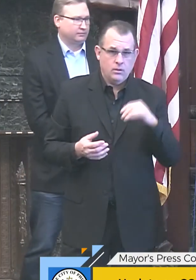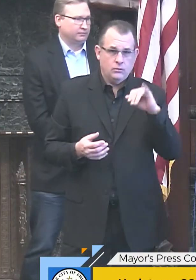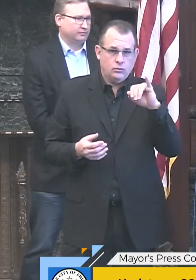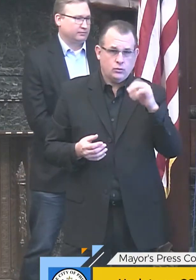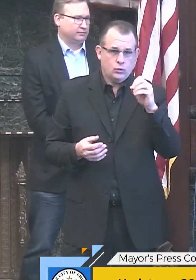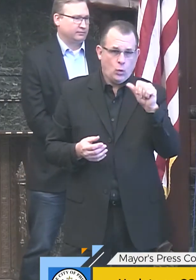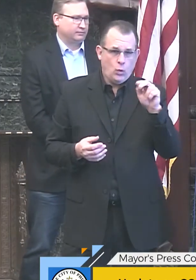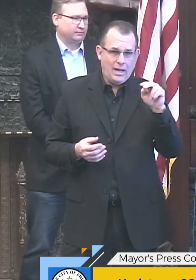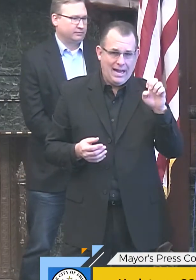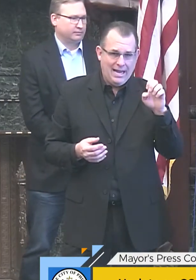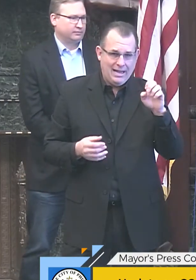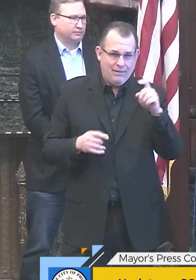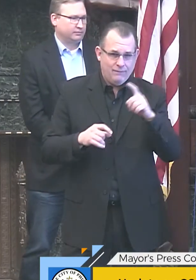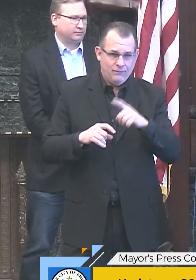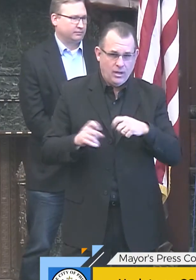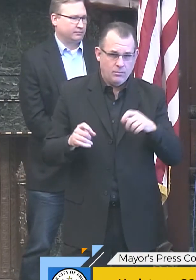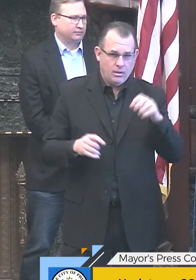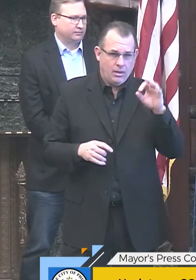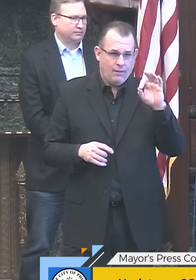29.